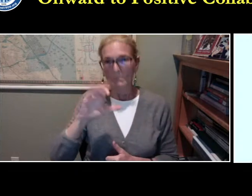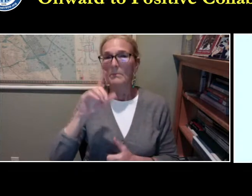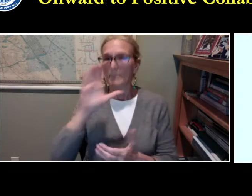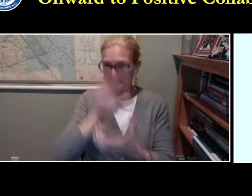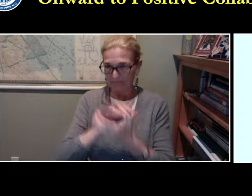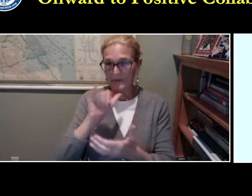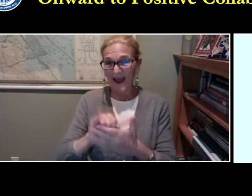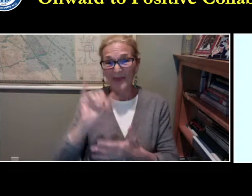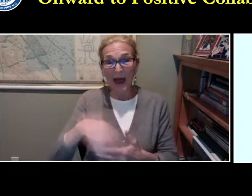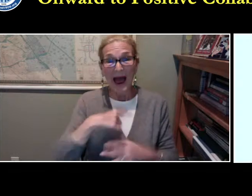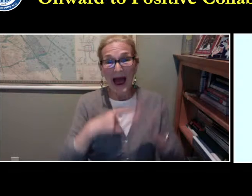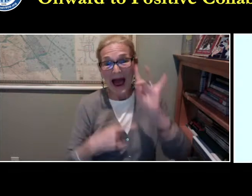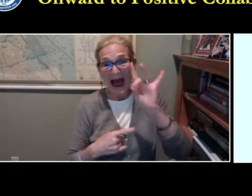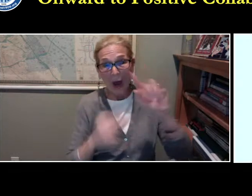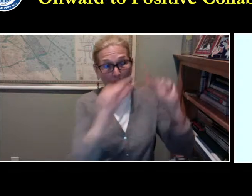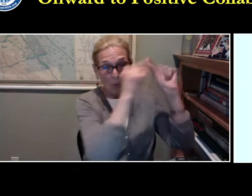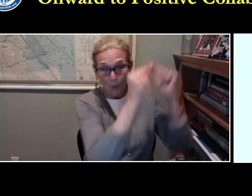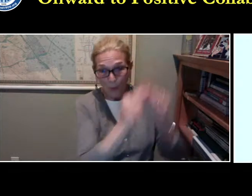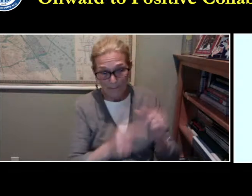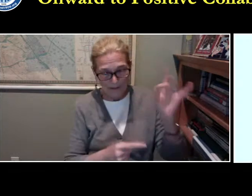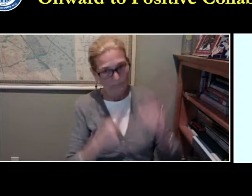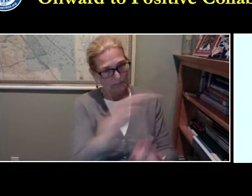First, the